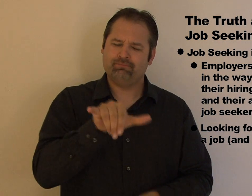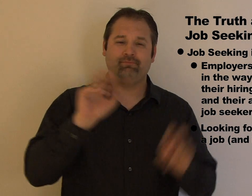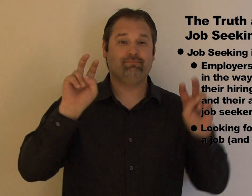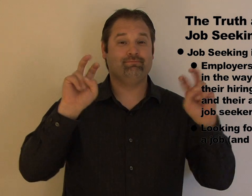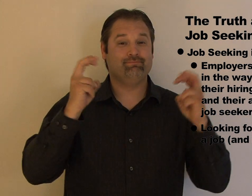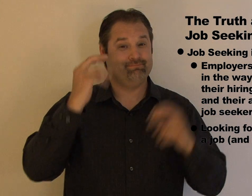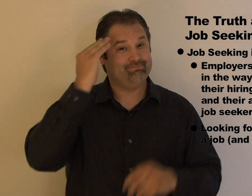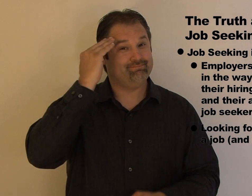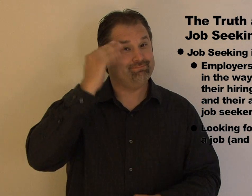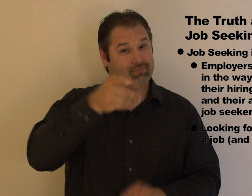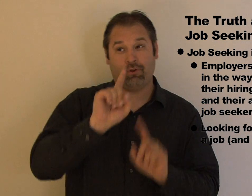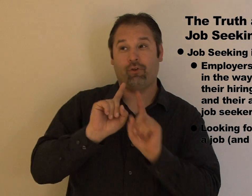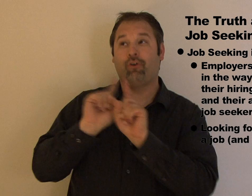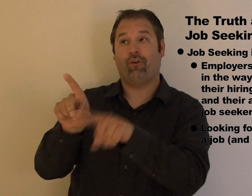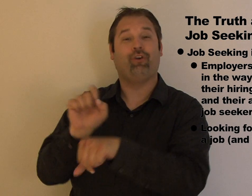Looking for a job is a job,